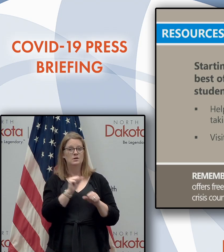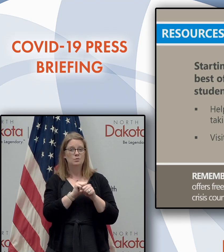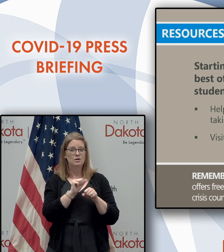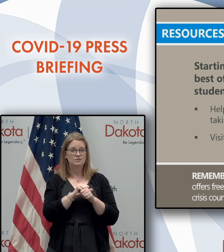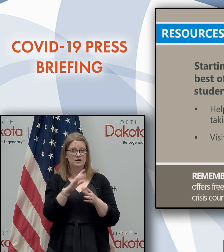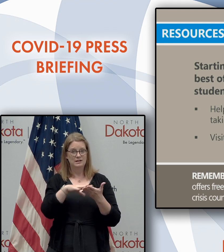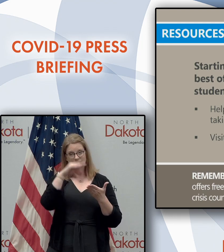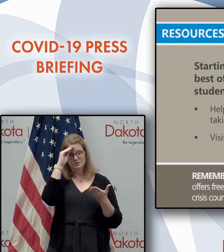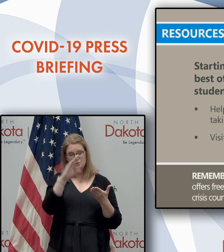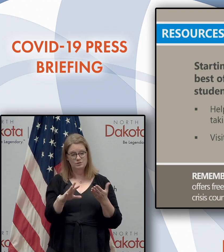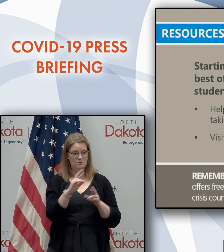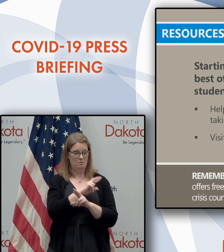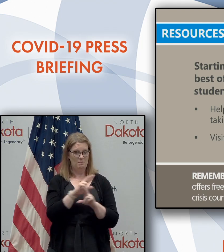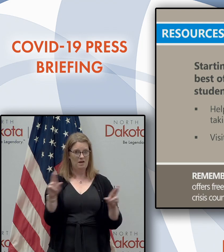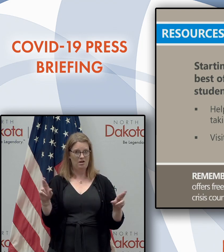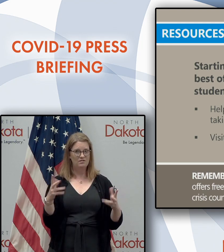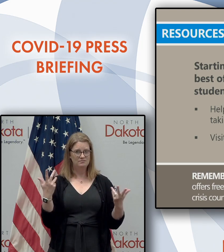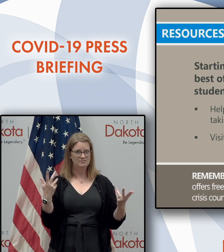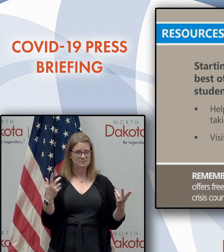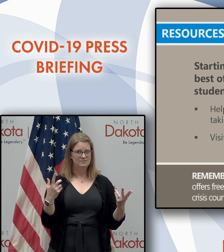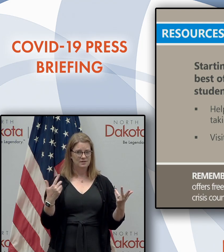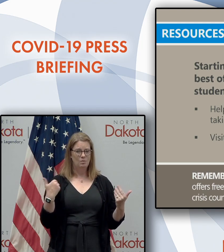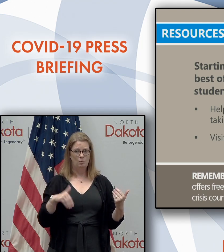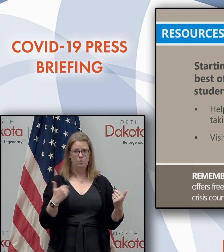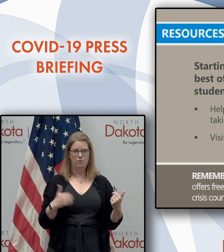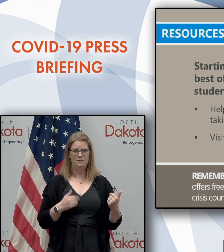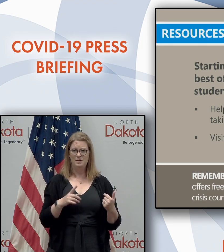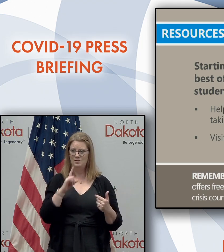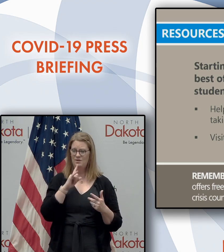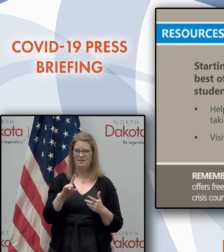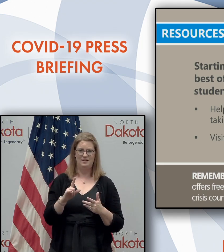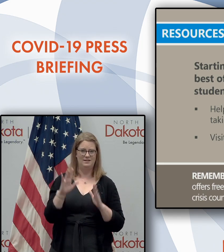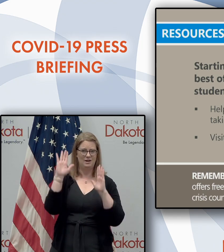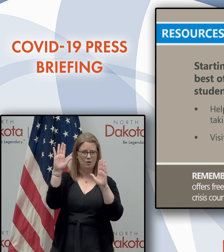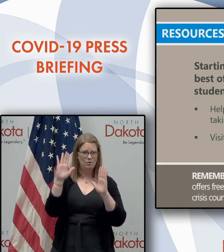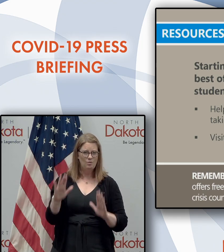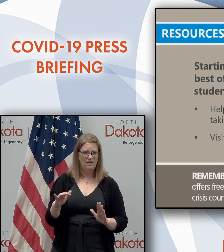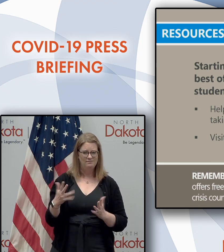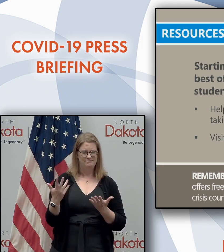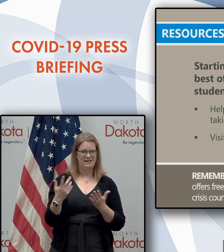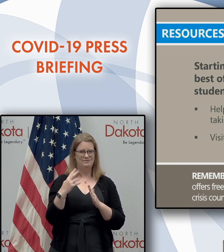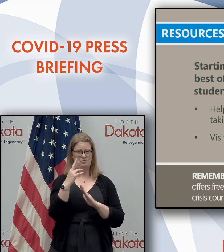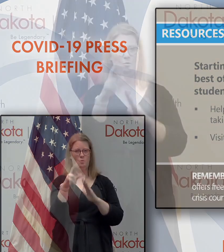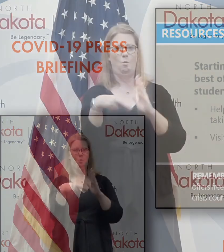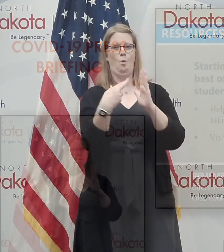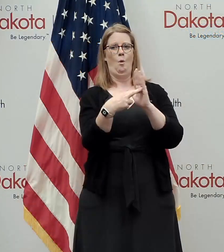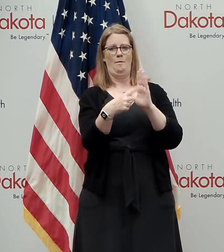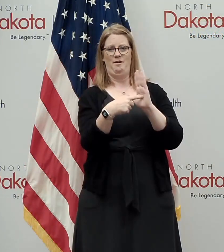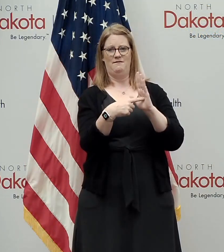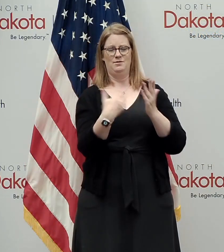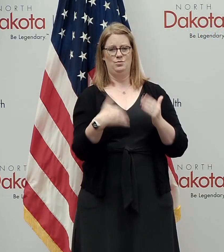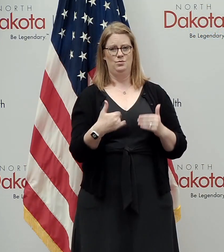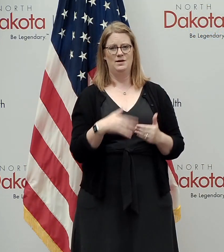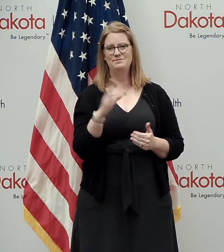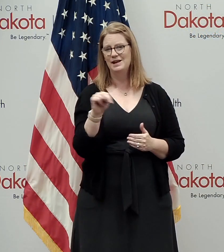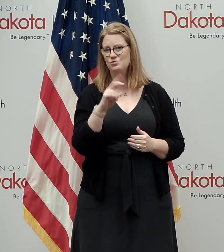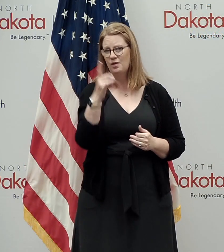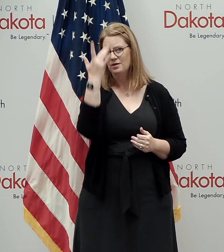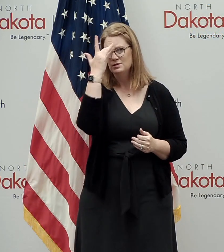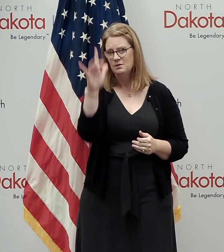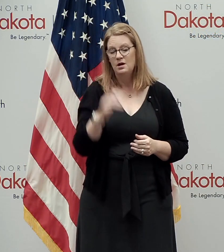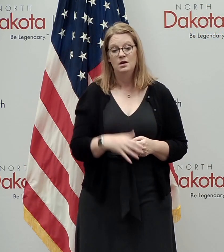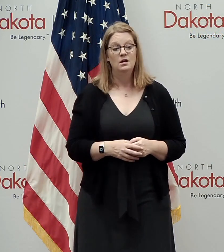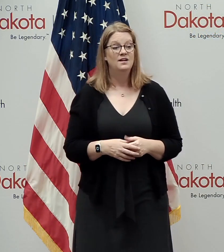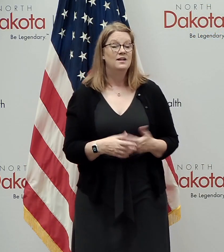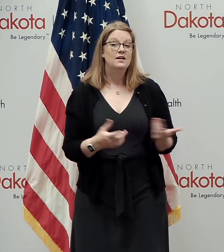are prepared for this school and being a great role model of being North Dakota smart. And a reminder for parents that might be